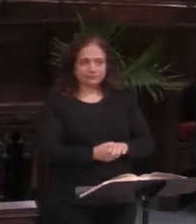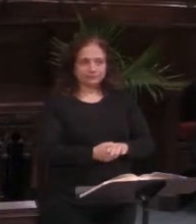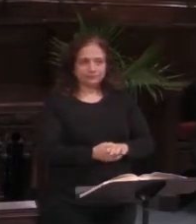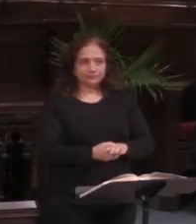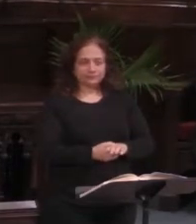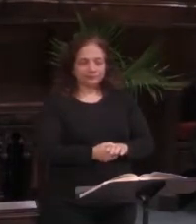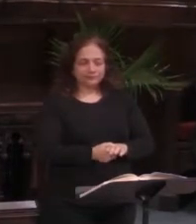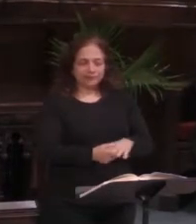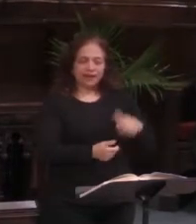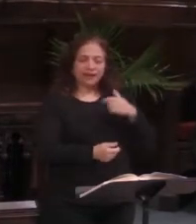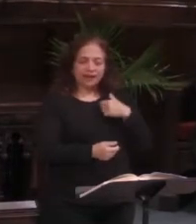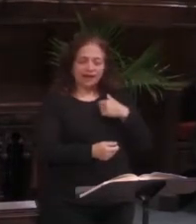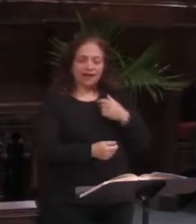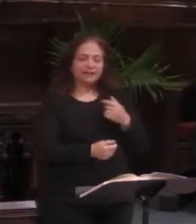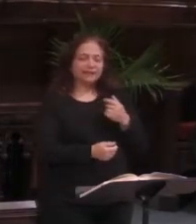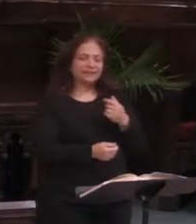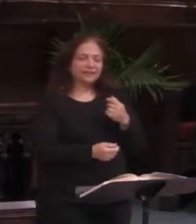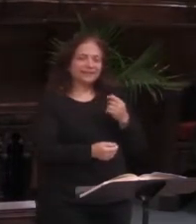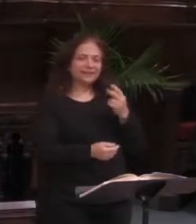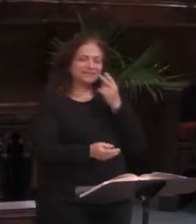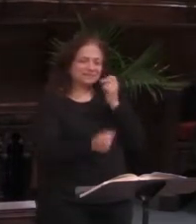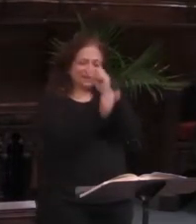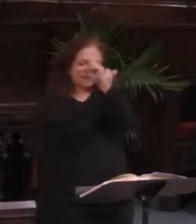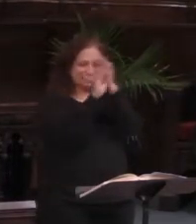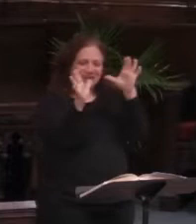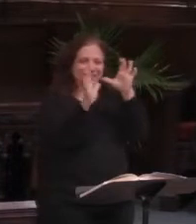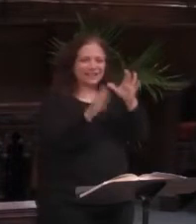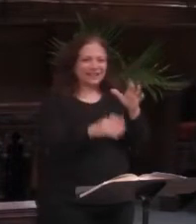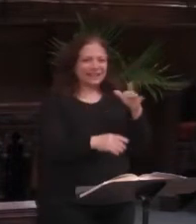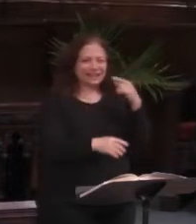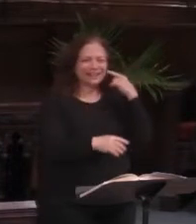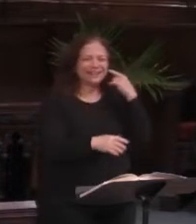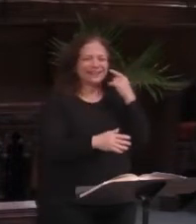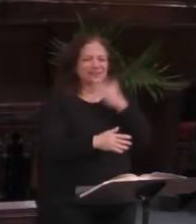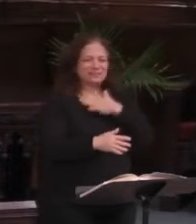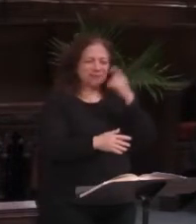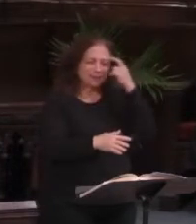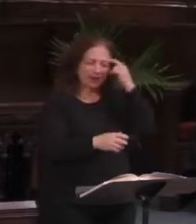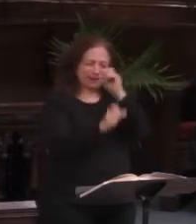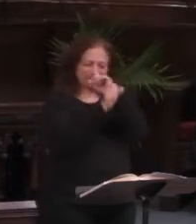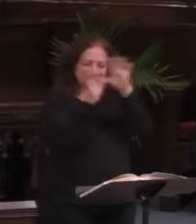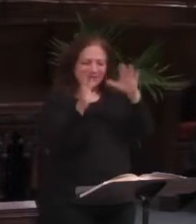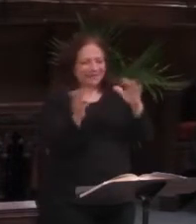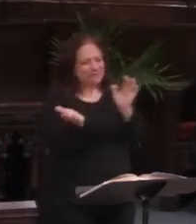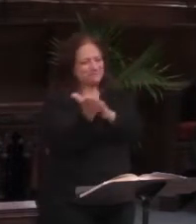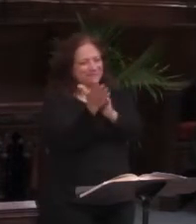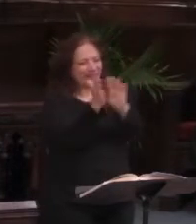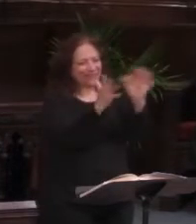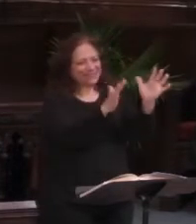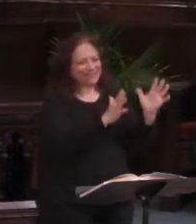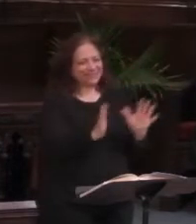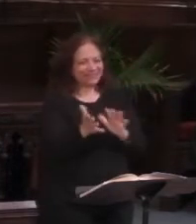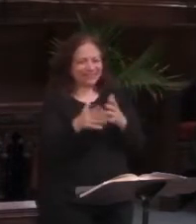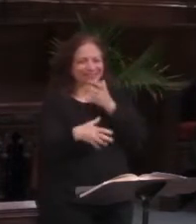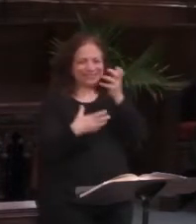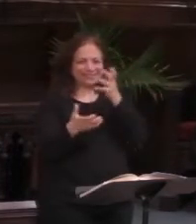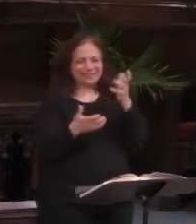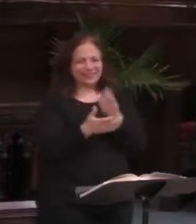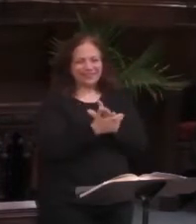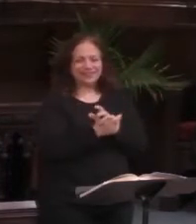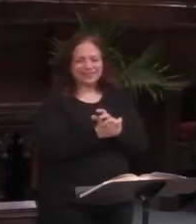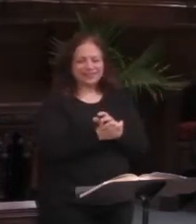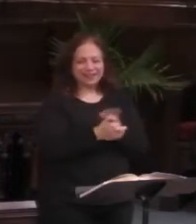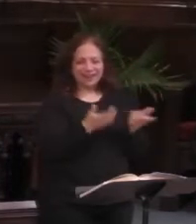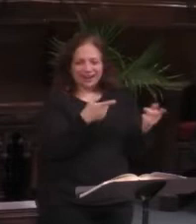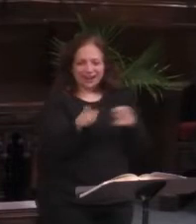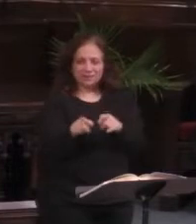I had envisioned this. I can almost hear in my mind's eye the applause happening and the cheers.